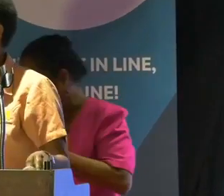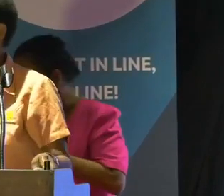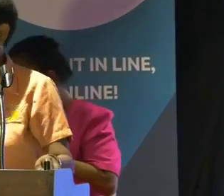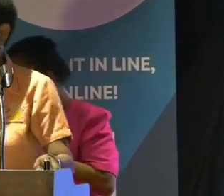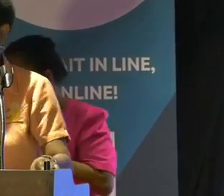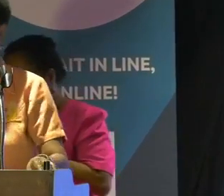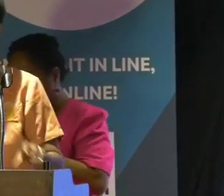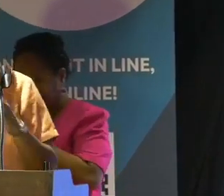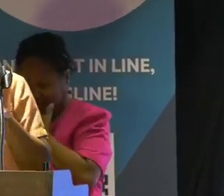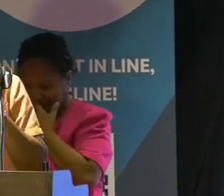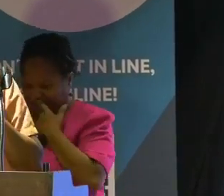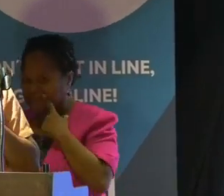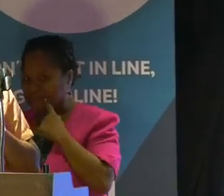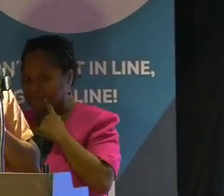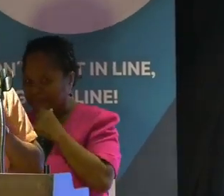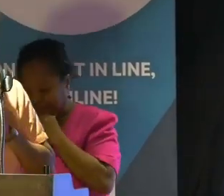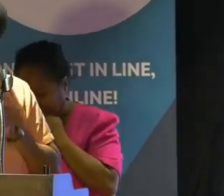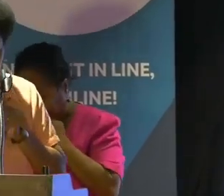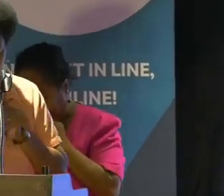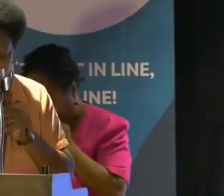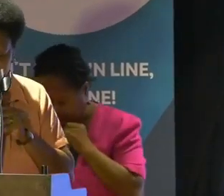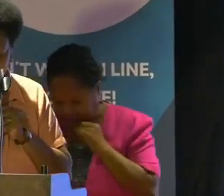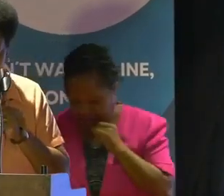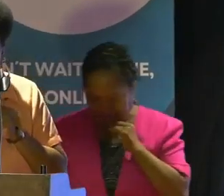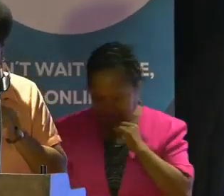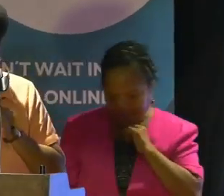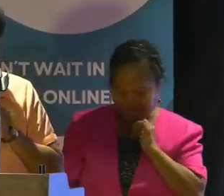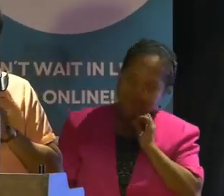Thank you very much, Terence, for that.